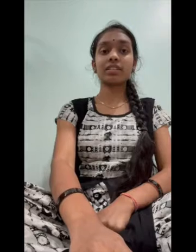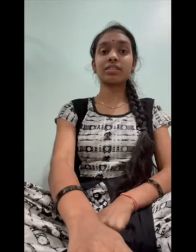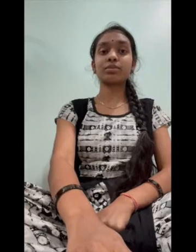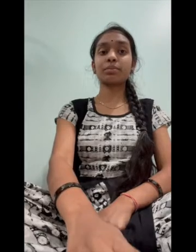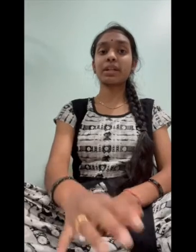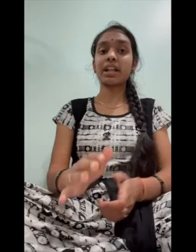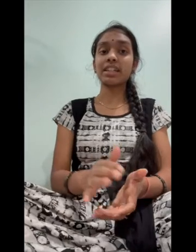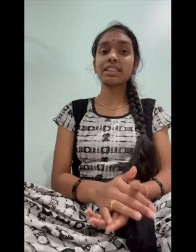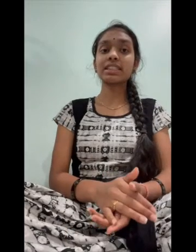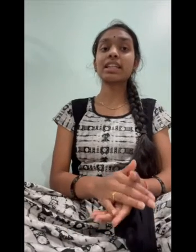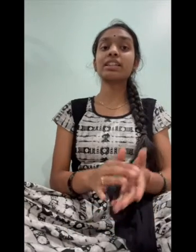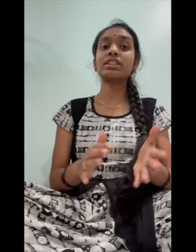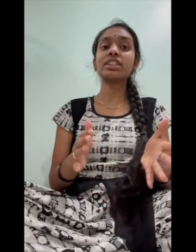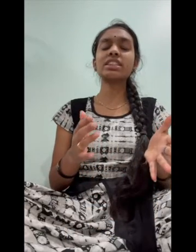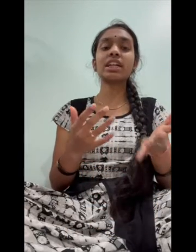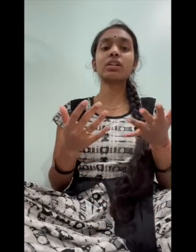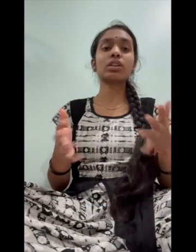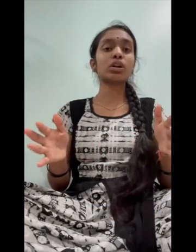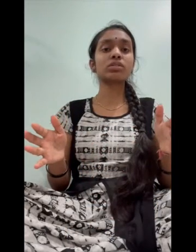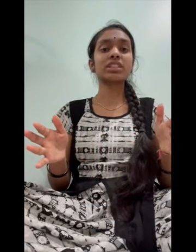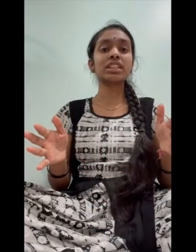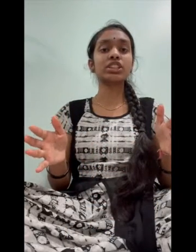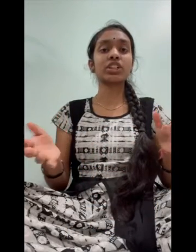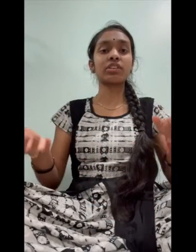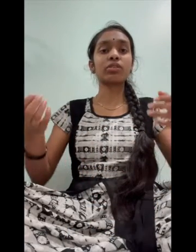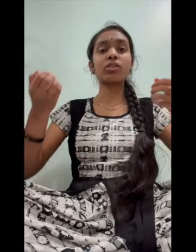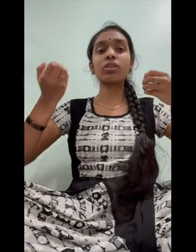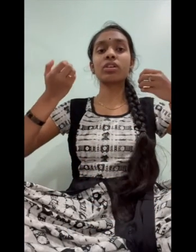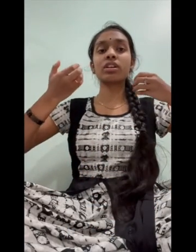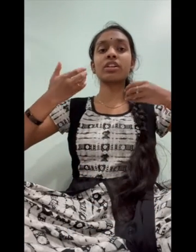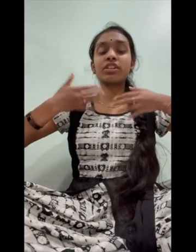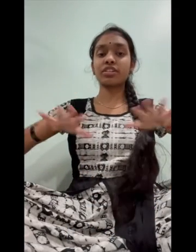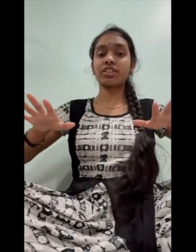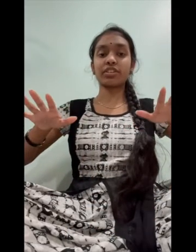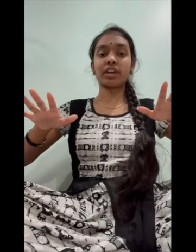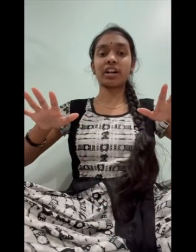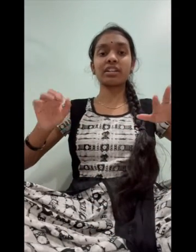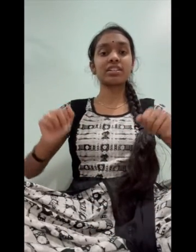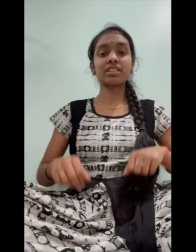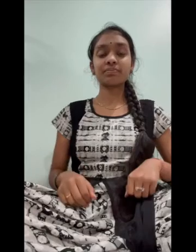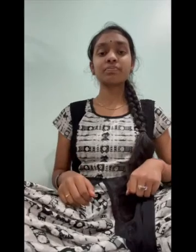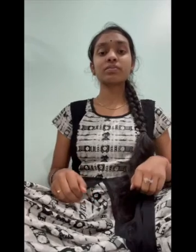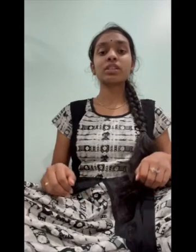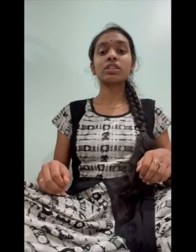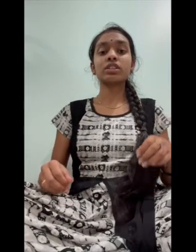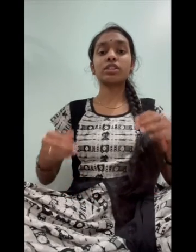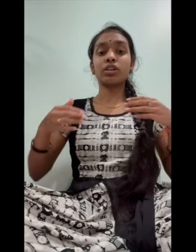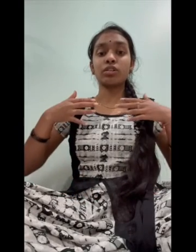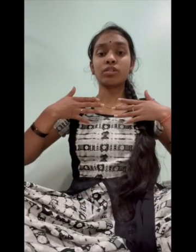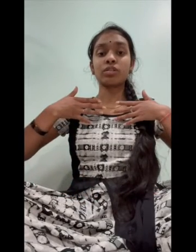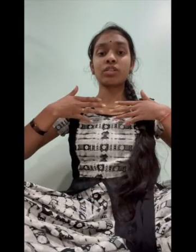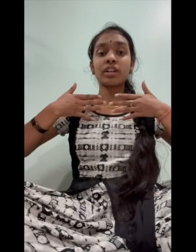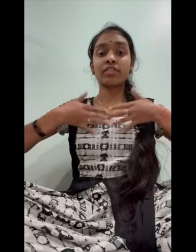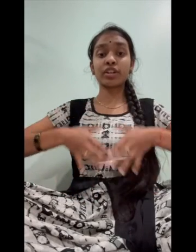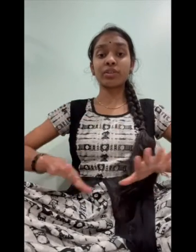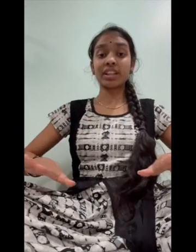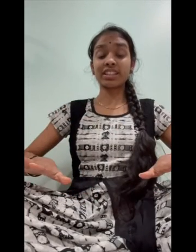Those would be glasses. And to just say clothes in general, you just do that. So if you do it like